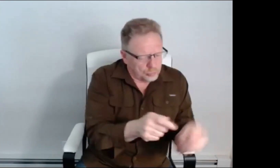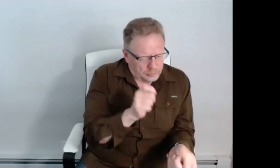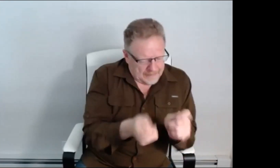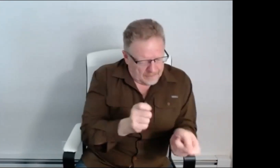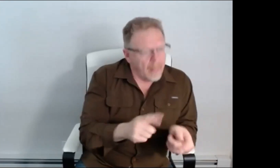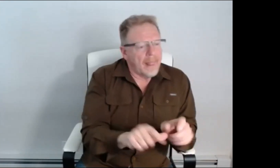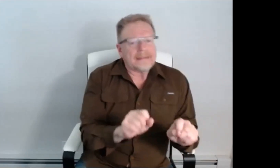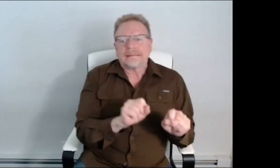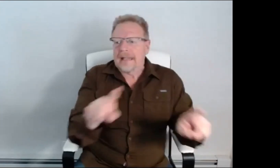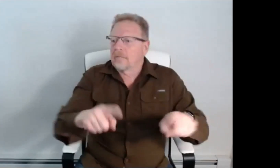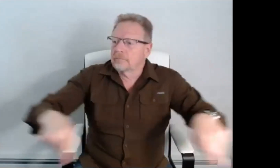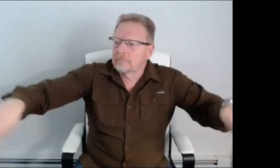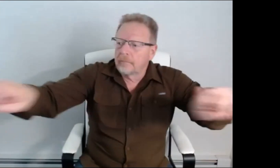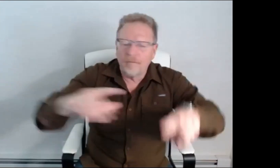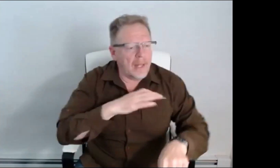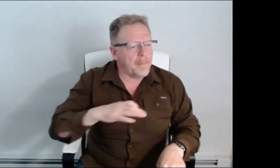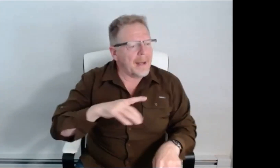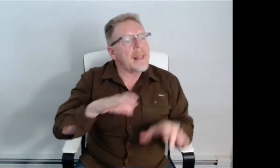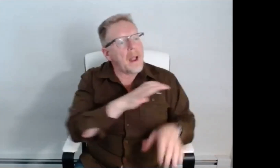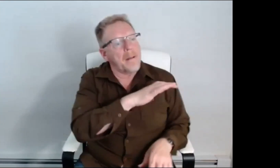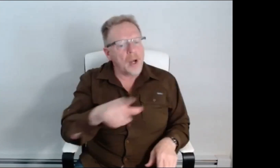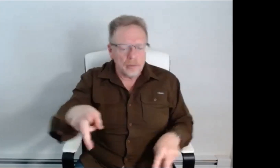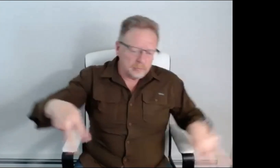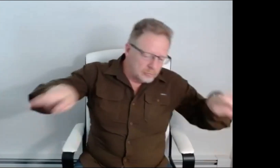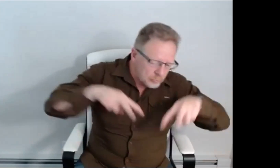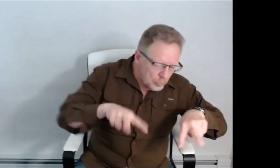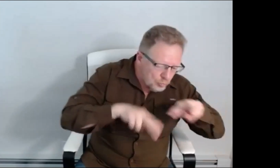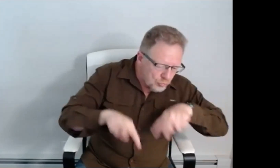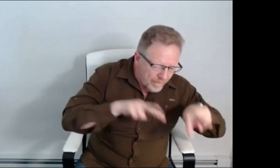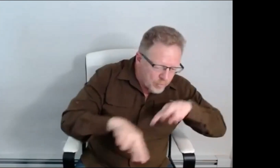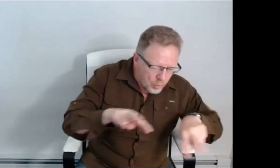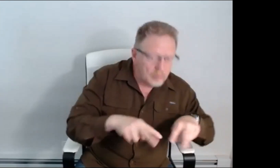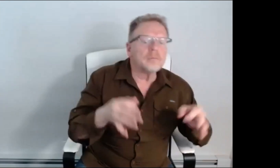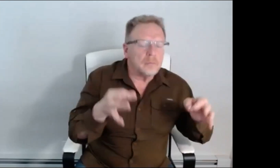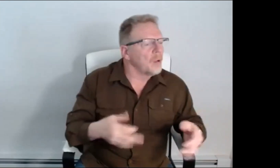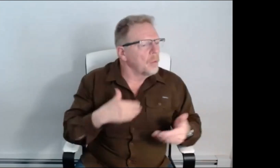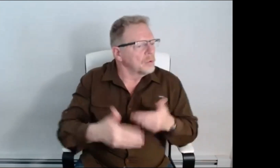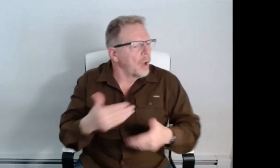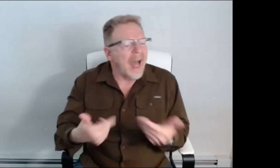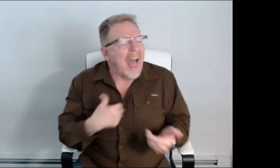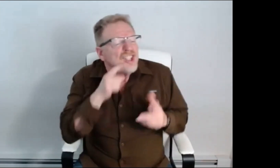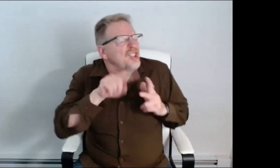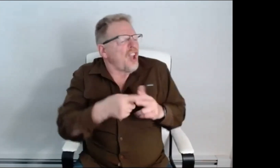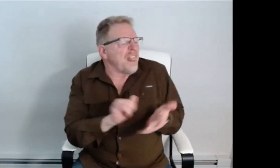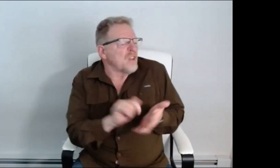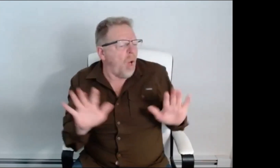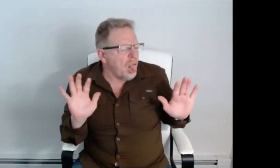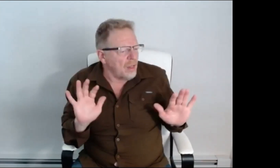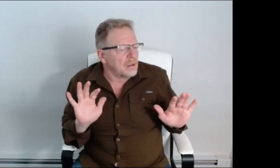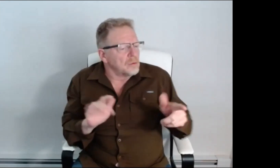it back for the committee to review, so that we can get moving on that. sure. You know,